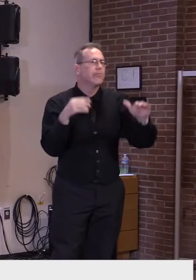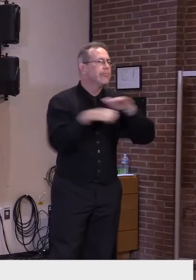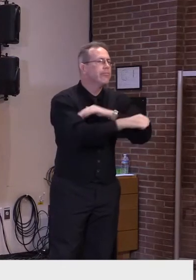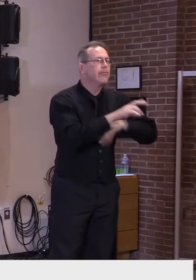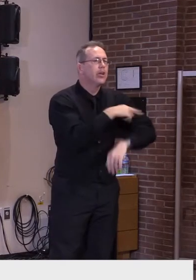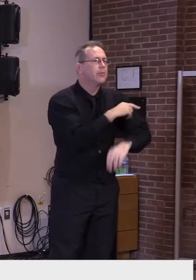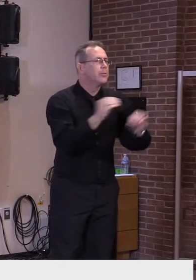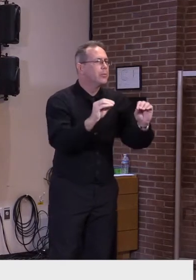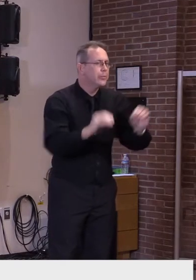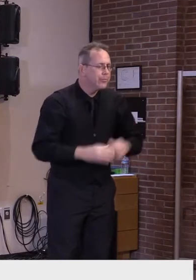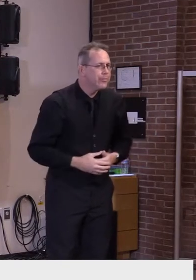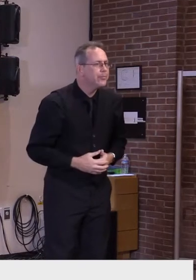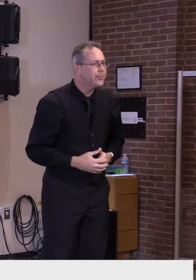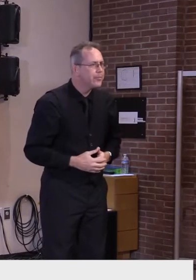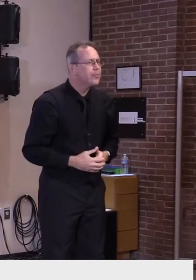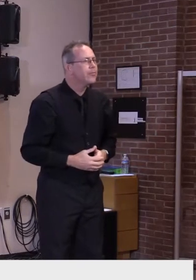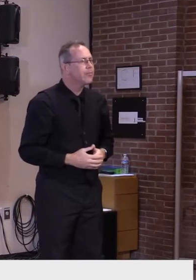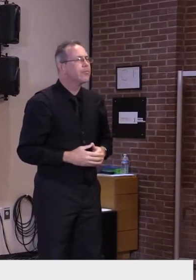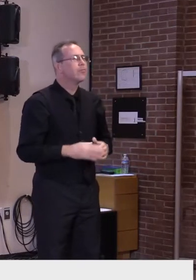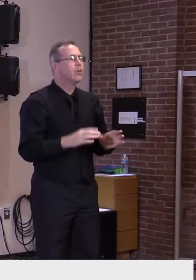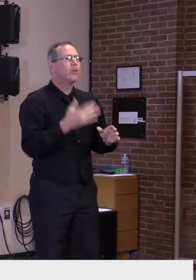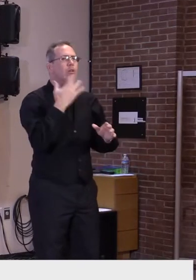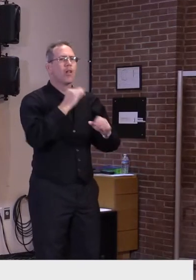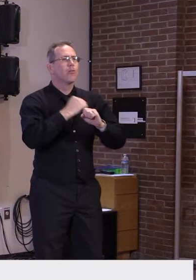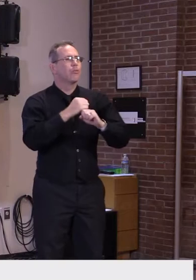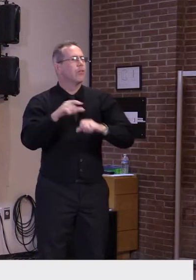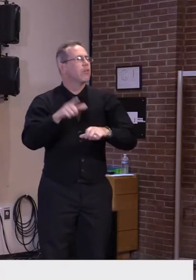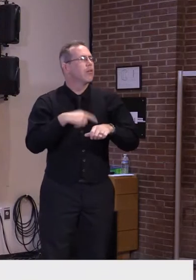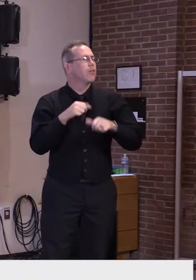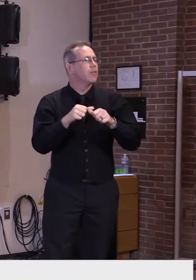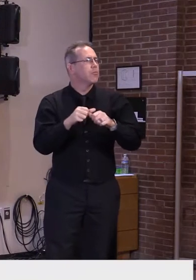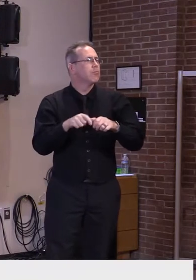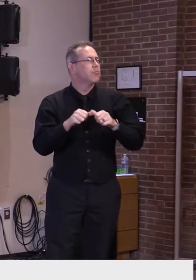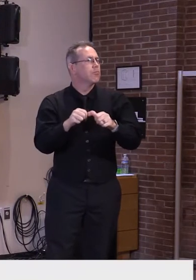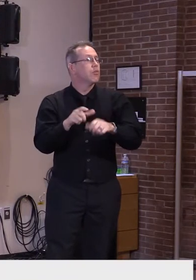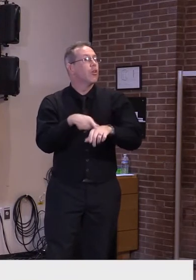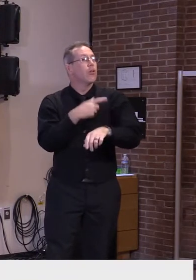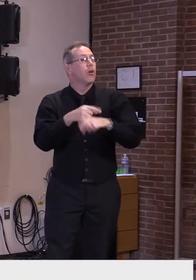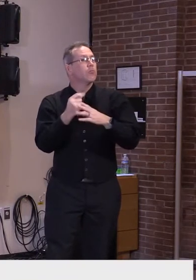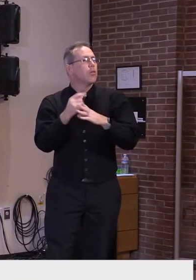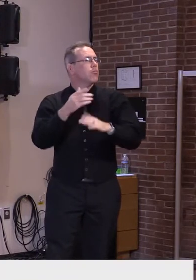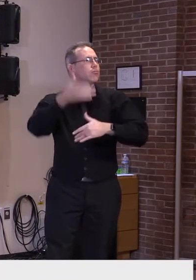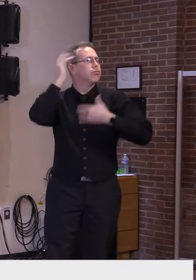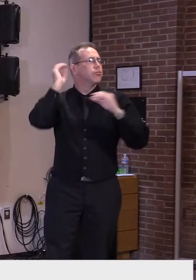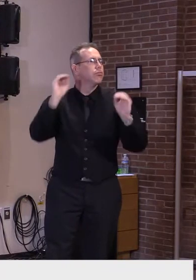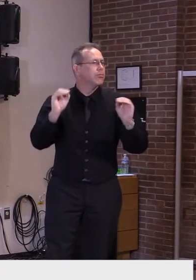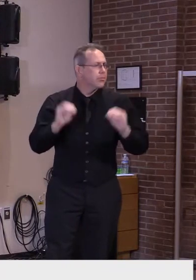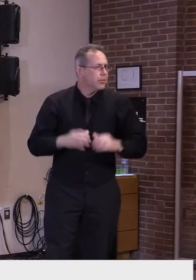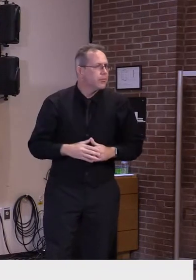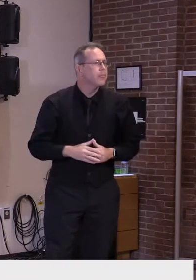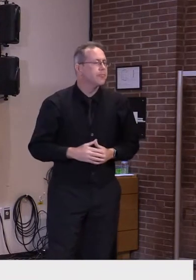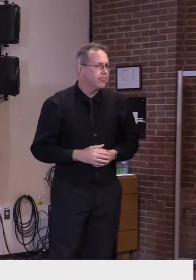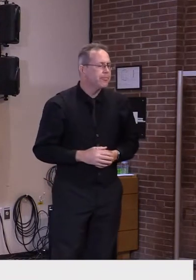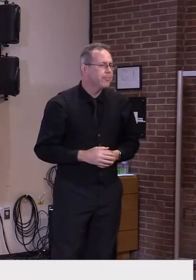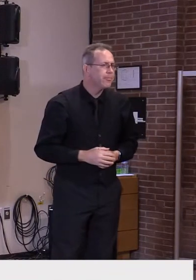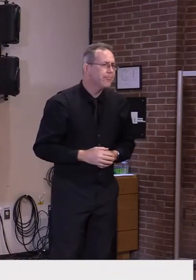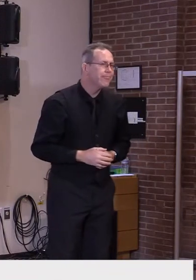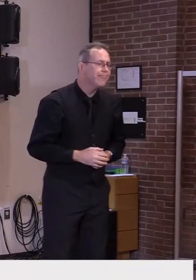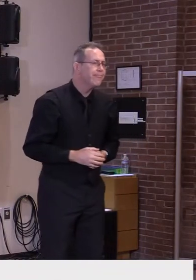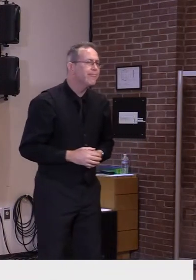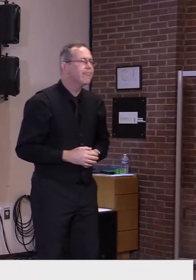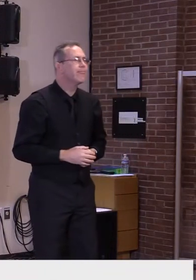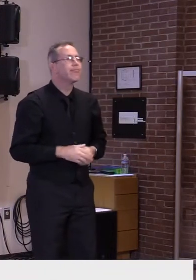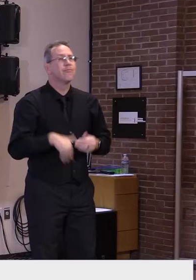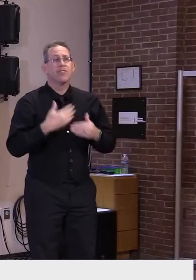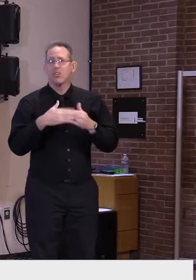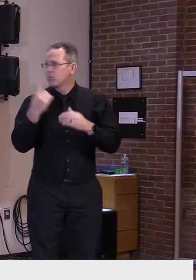think about why is that rate staying so steady compared to the other rates. And when you look at the next slide, it's really pretty clear when you look at